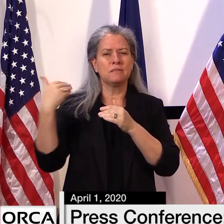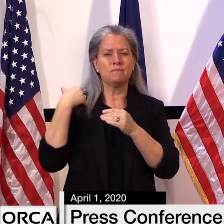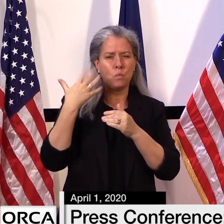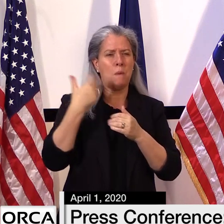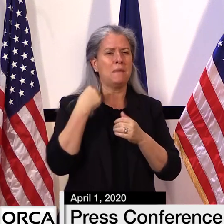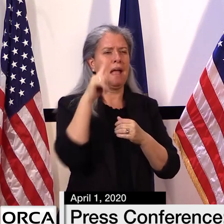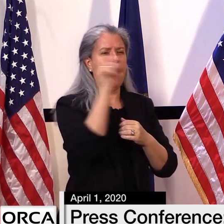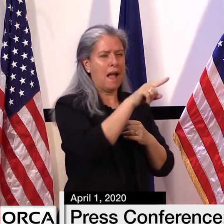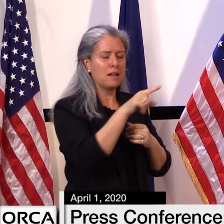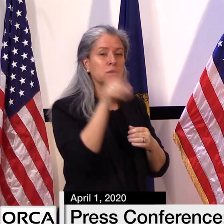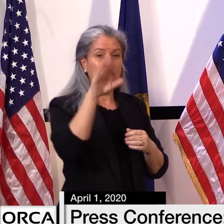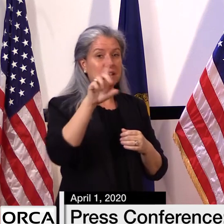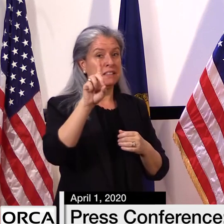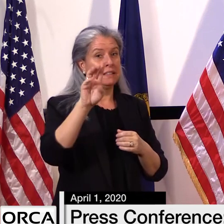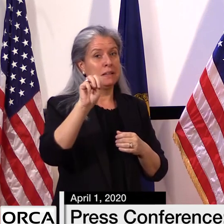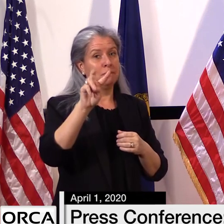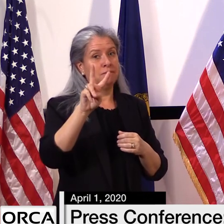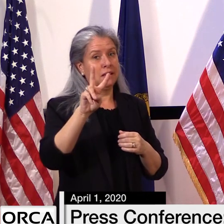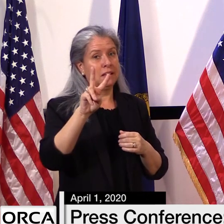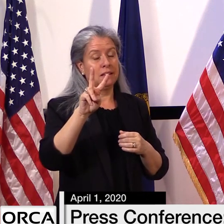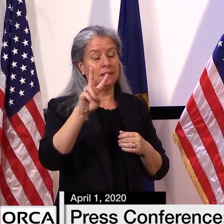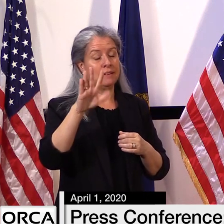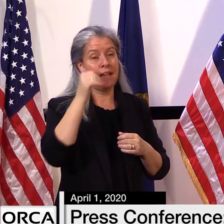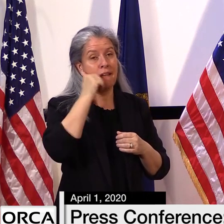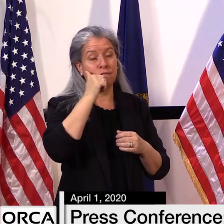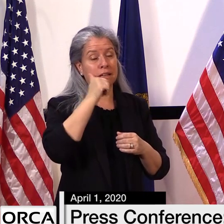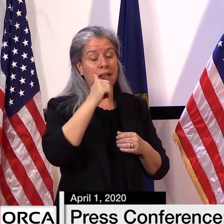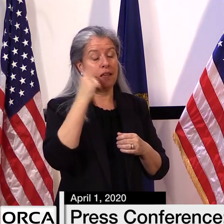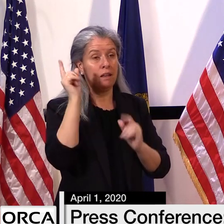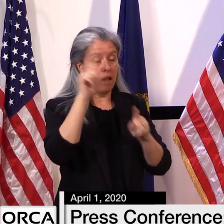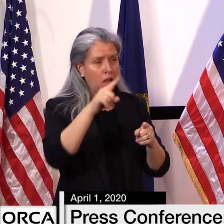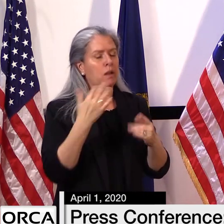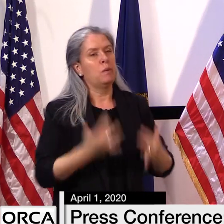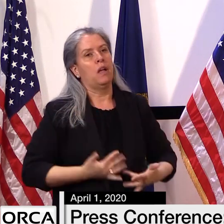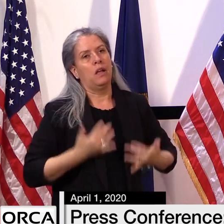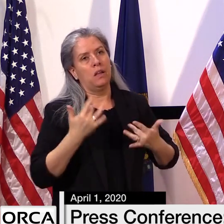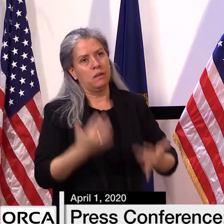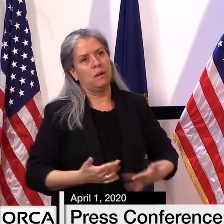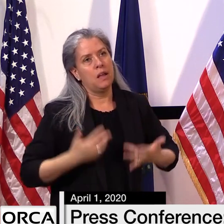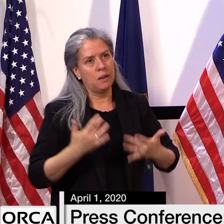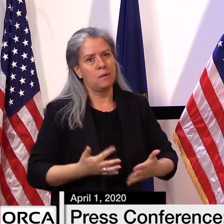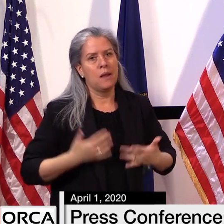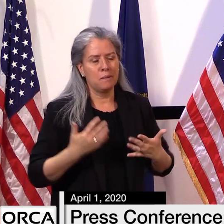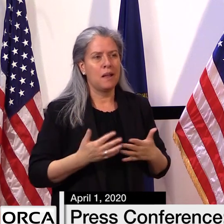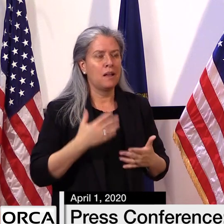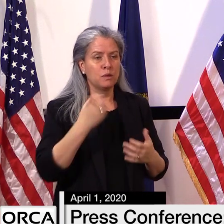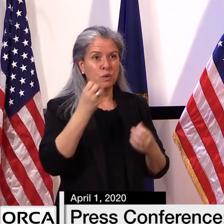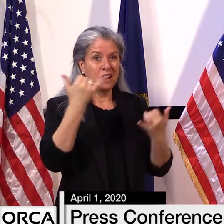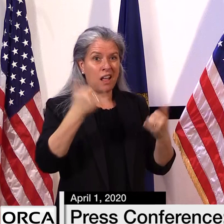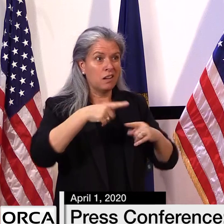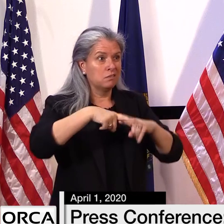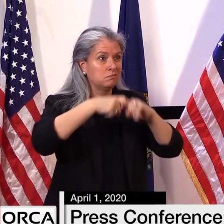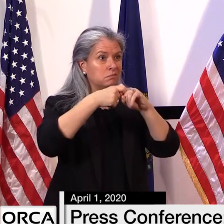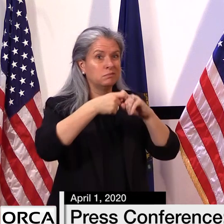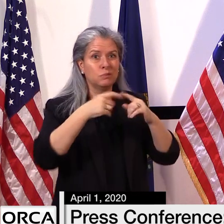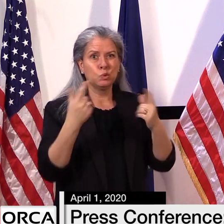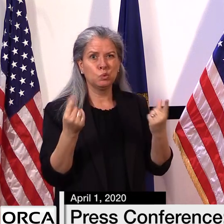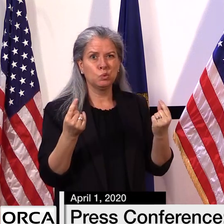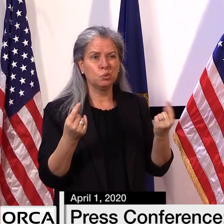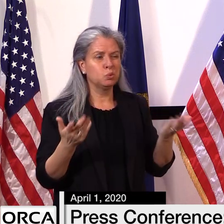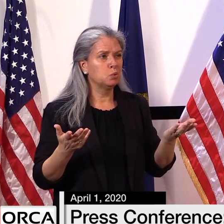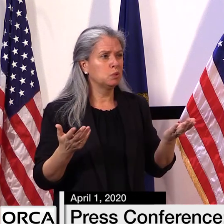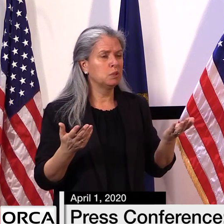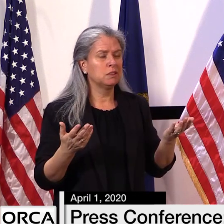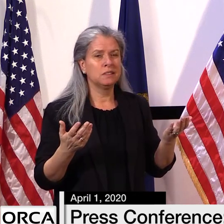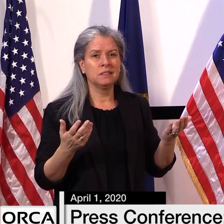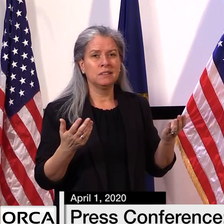DMV normally has quite a backlog on a normal basis, and so some of the readers would like to know if the state is working